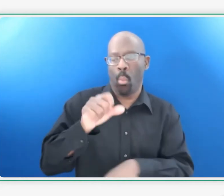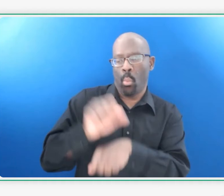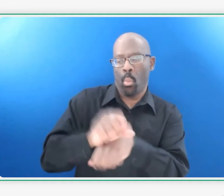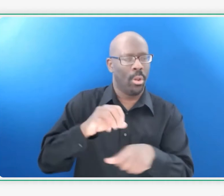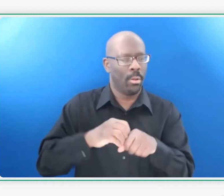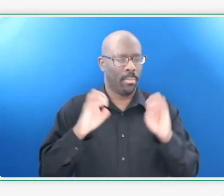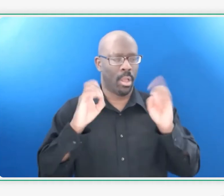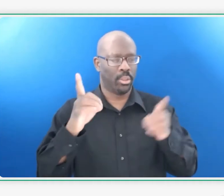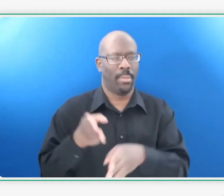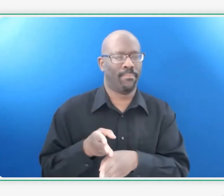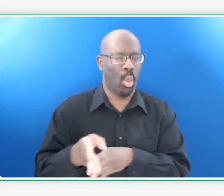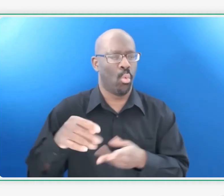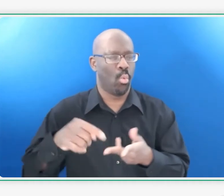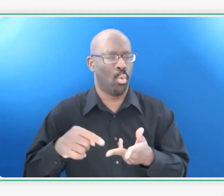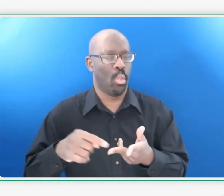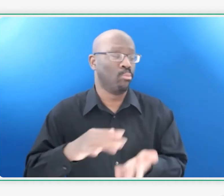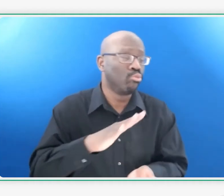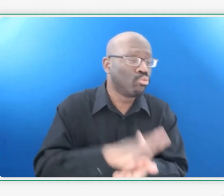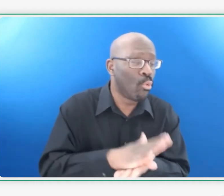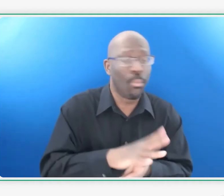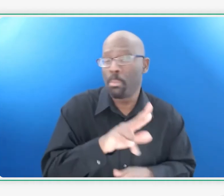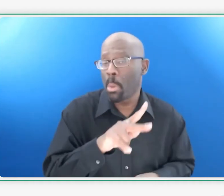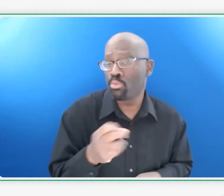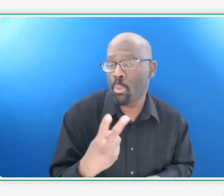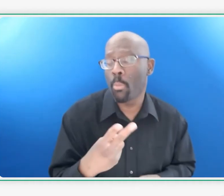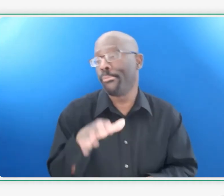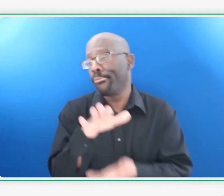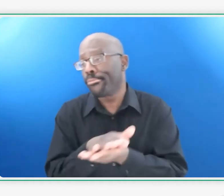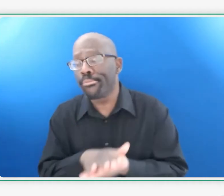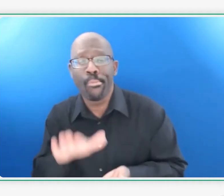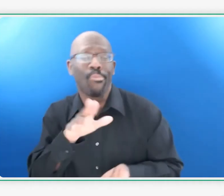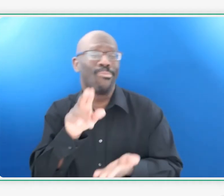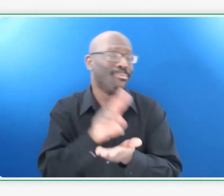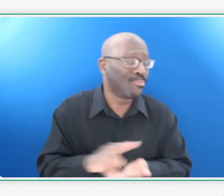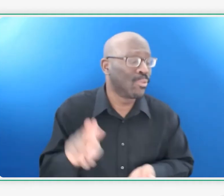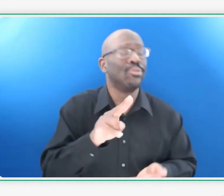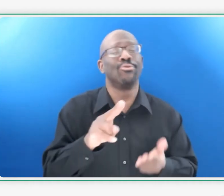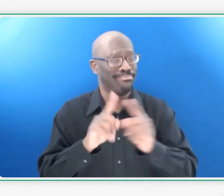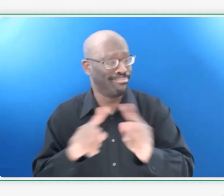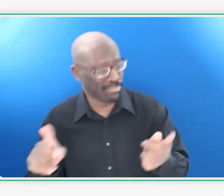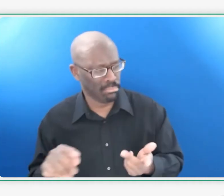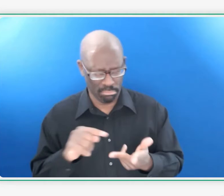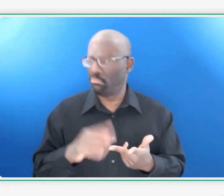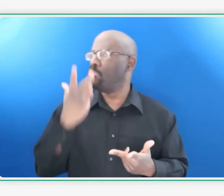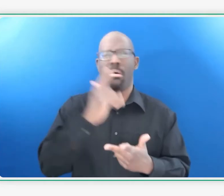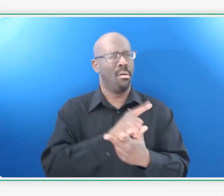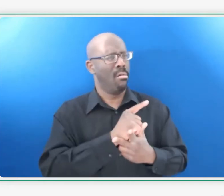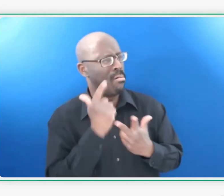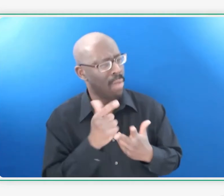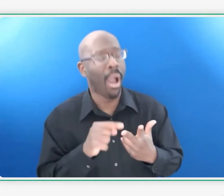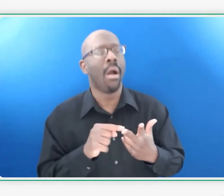And lastly, which is a very important group, are those who work in the education field, whether that be K-12 or colleges